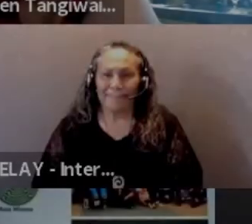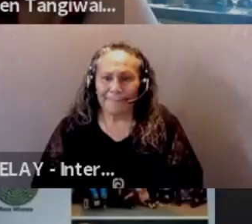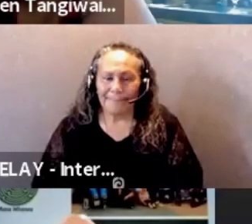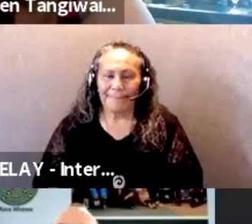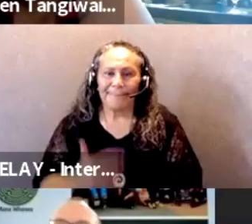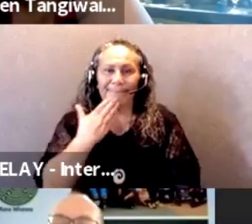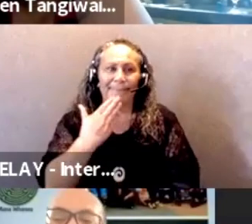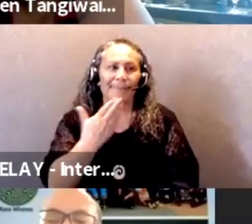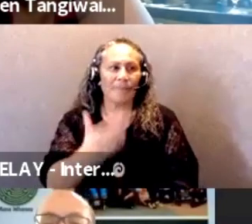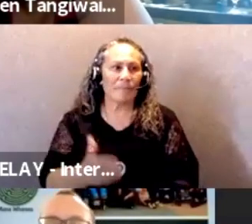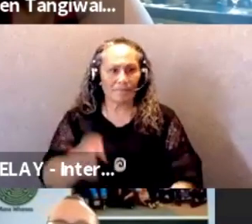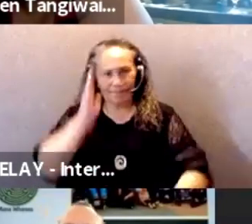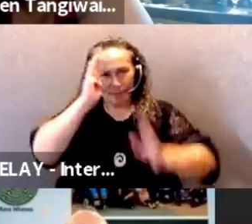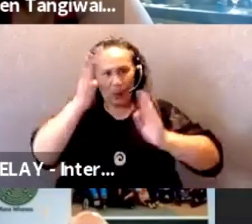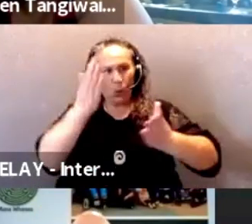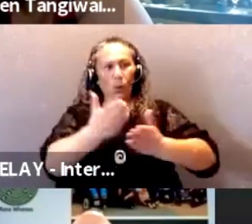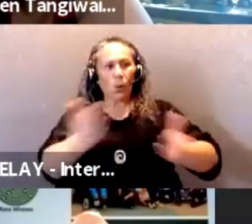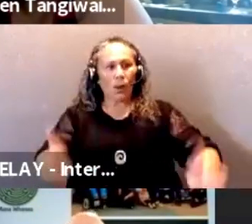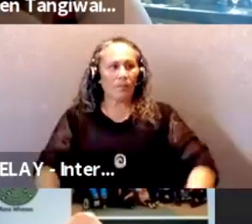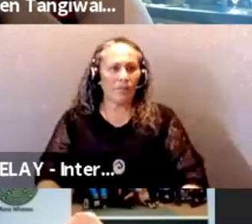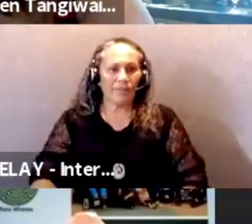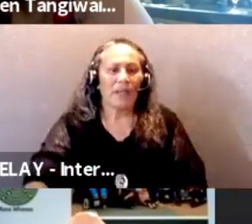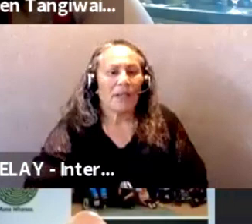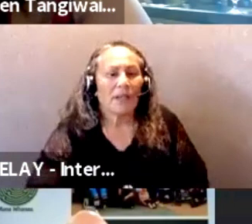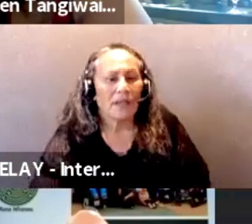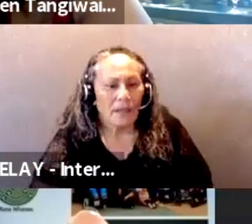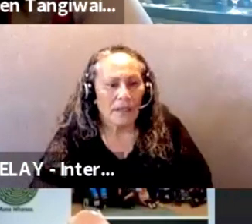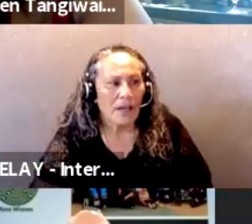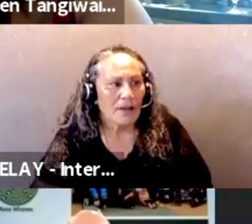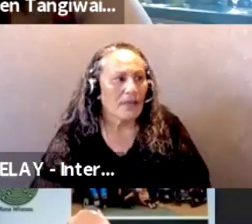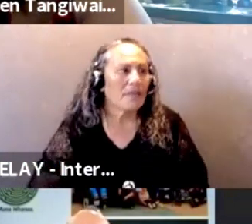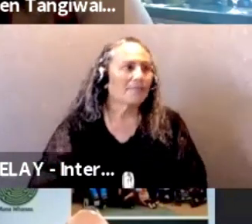Amen. Thank you, everybody. Thank you,